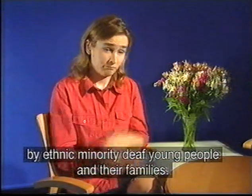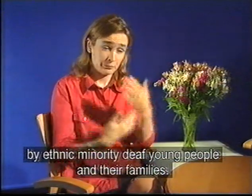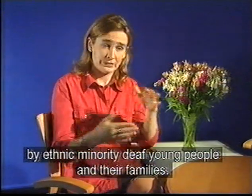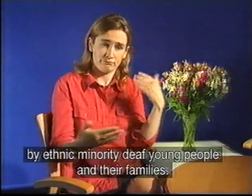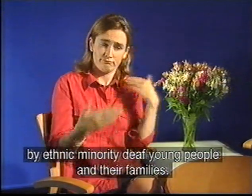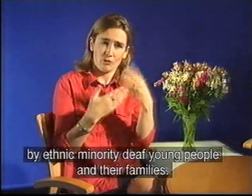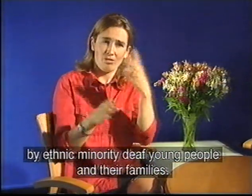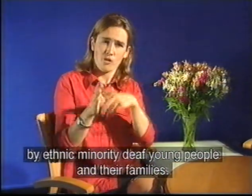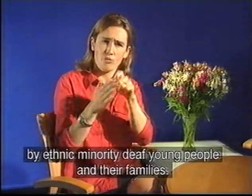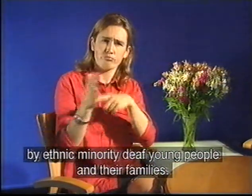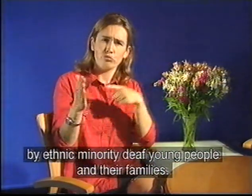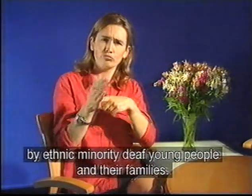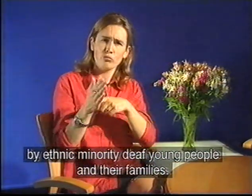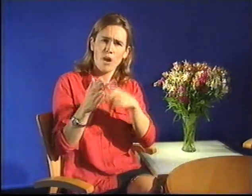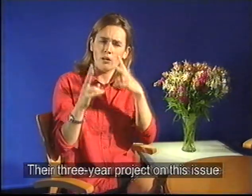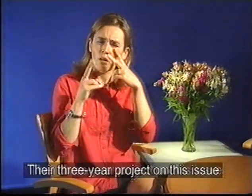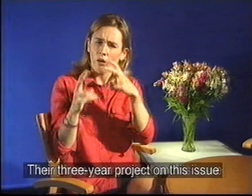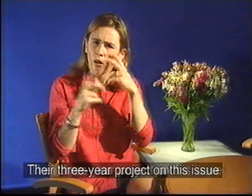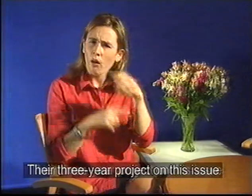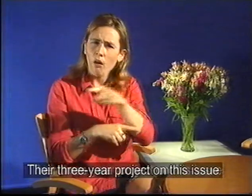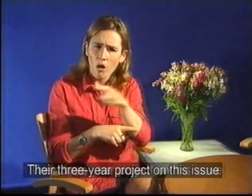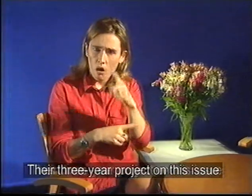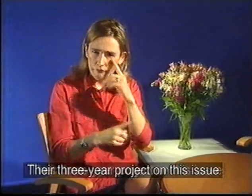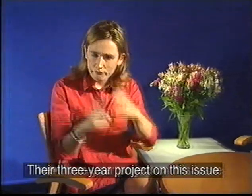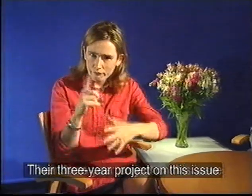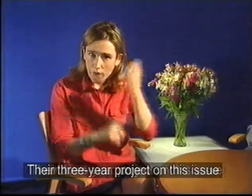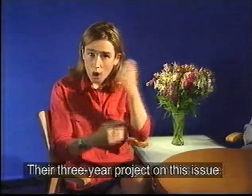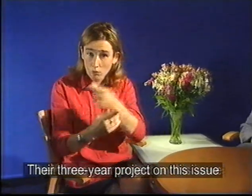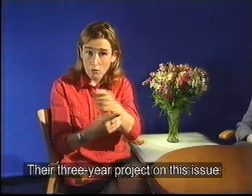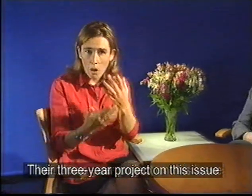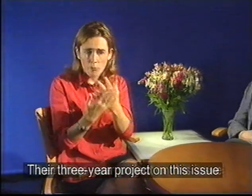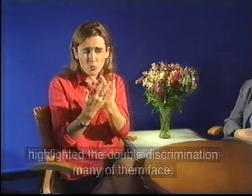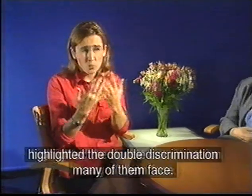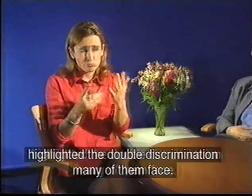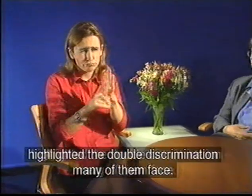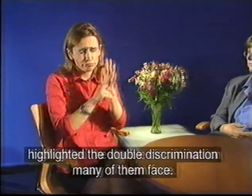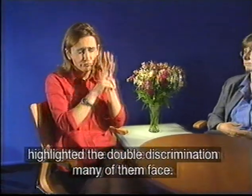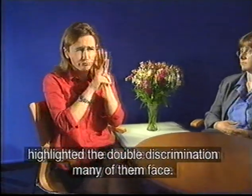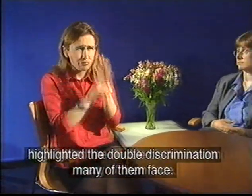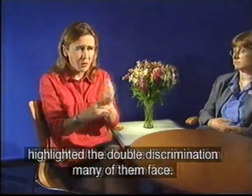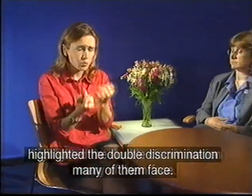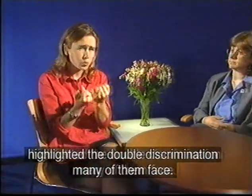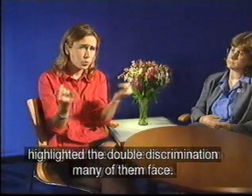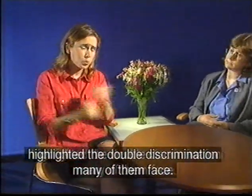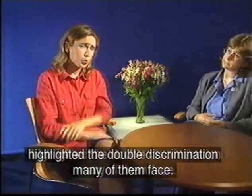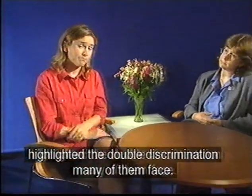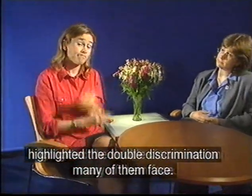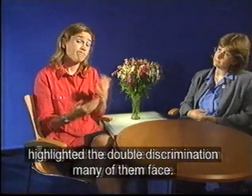families. They ran a three-year project looking into this issue. It highlighted the double discrimination that many of them